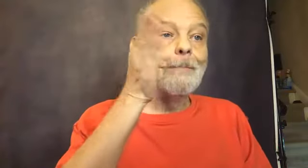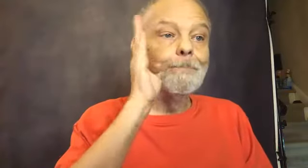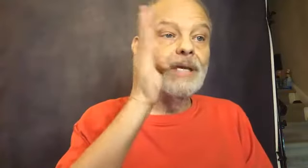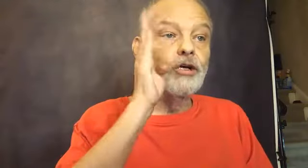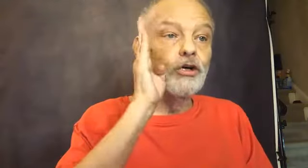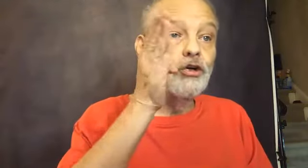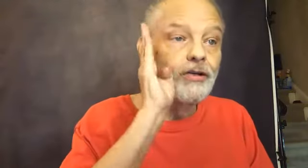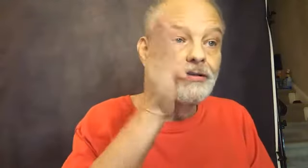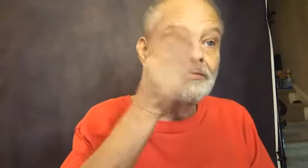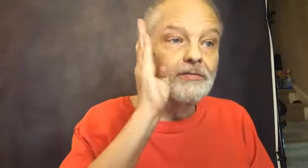Beer.